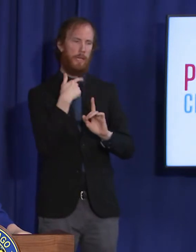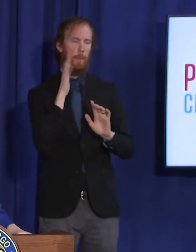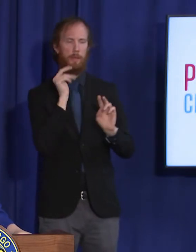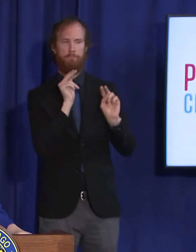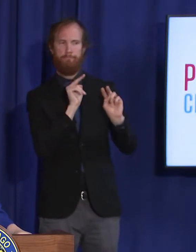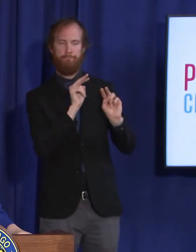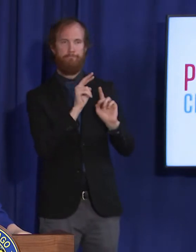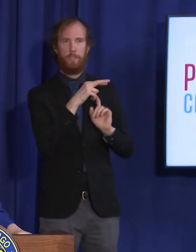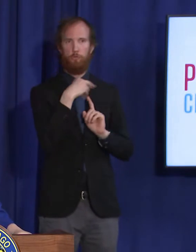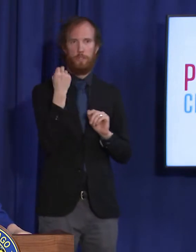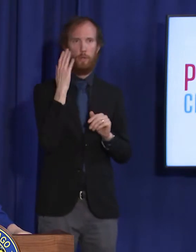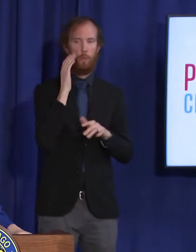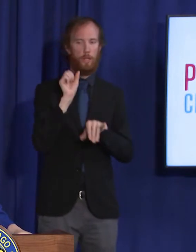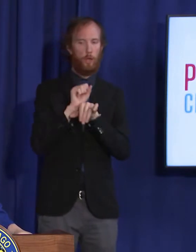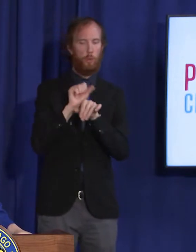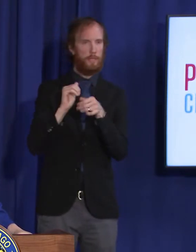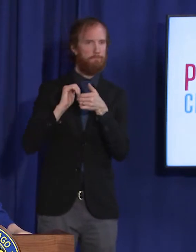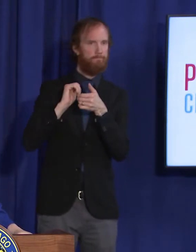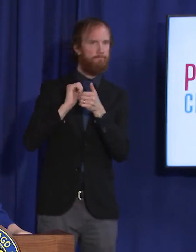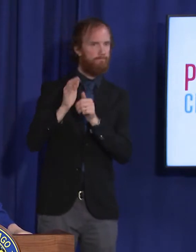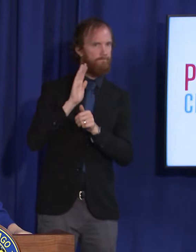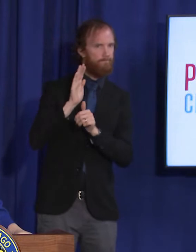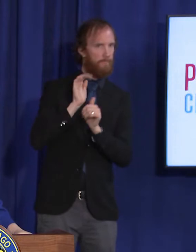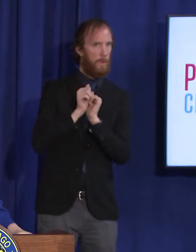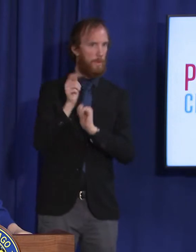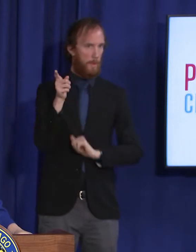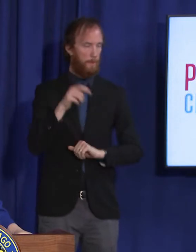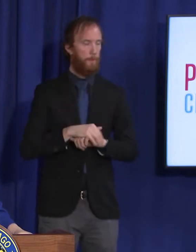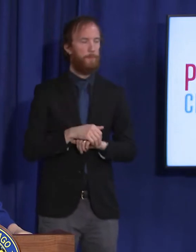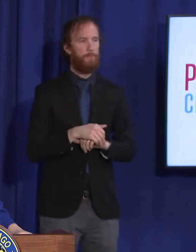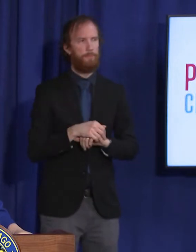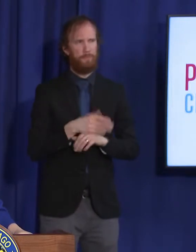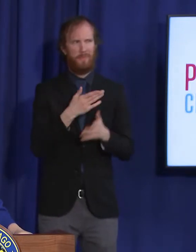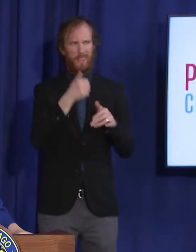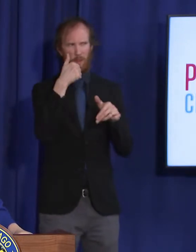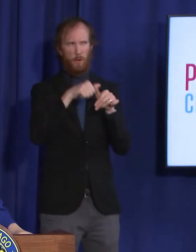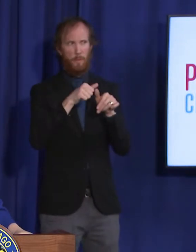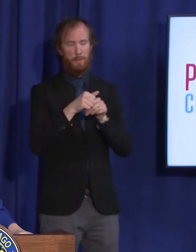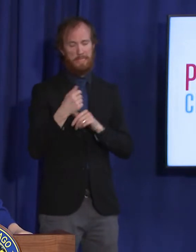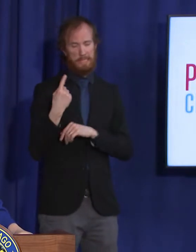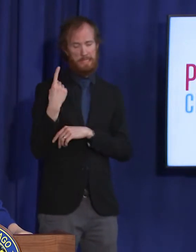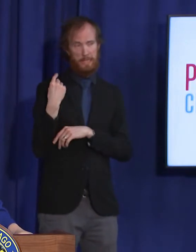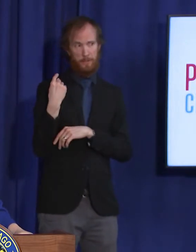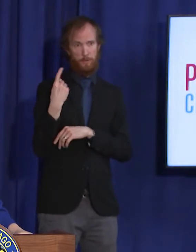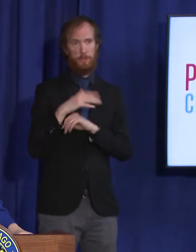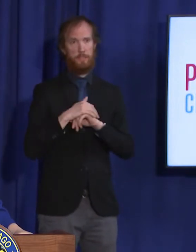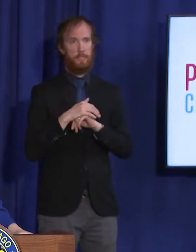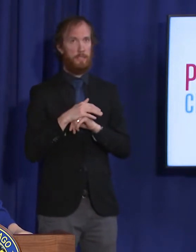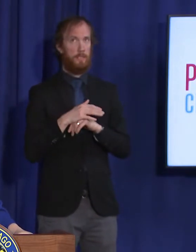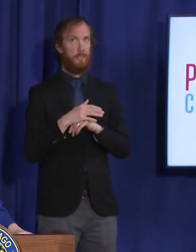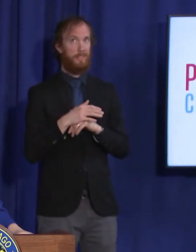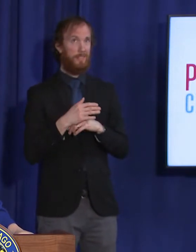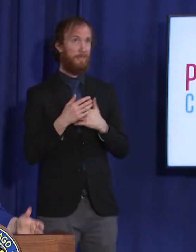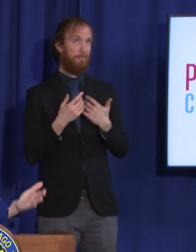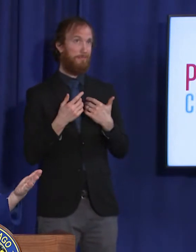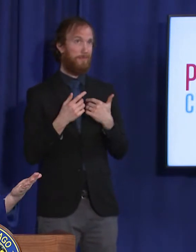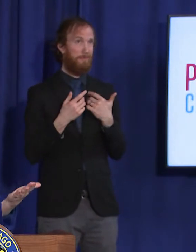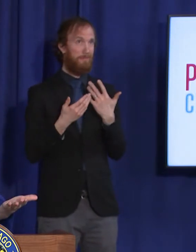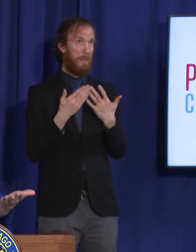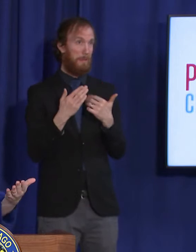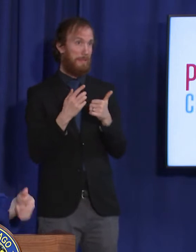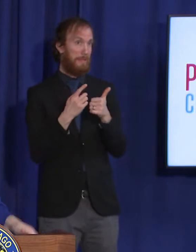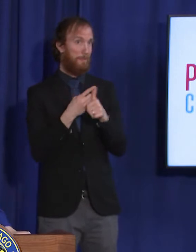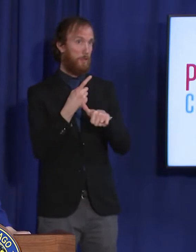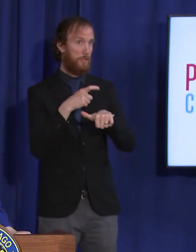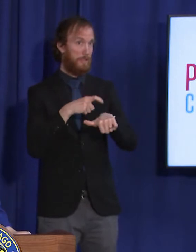be working with them. You'll recall that last year was really one of the very first times across the country that we said,